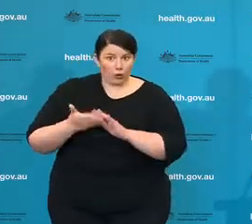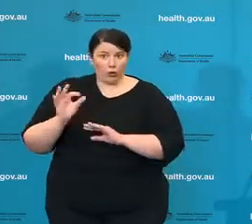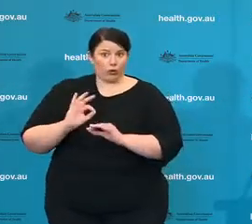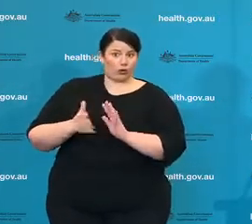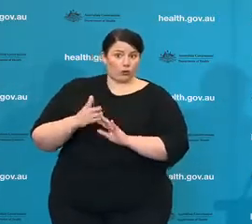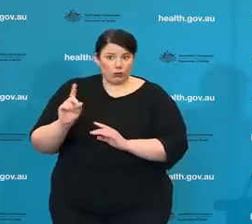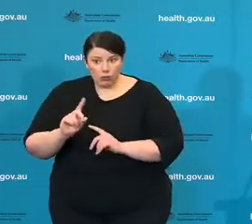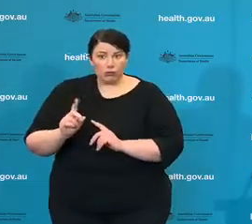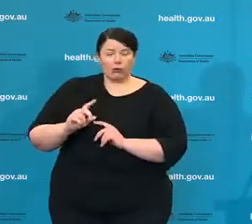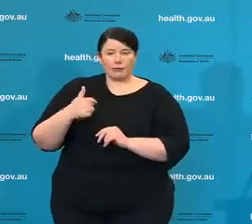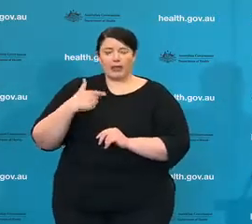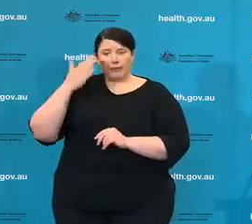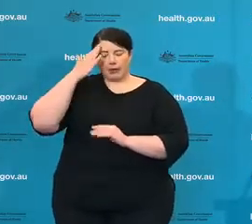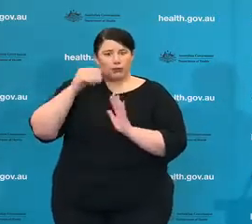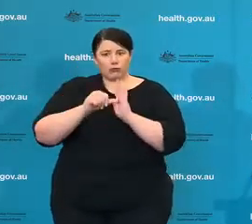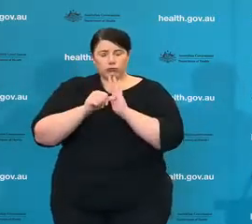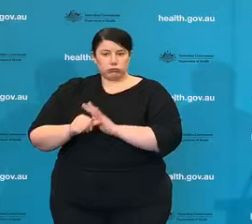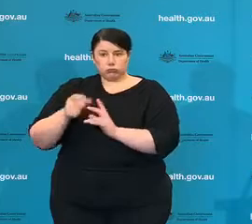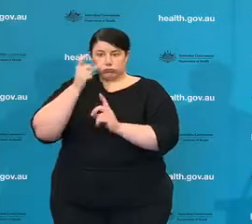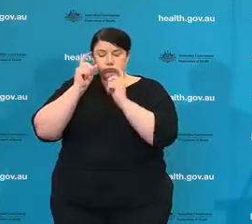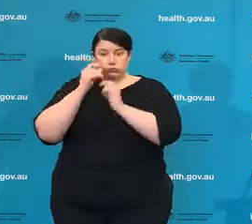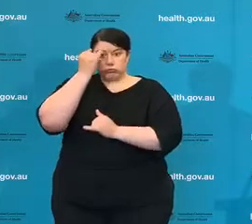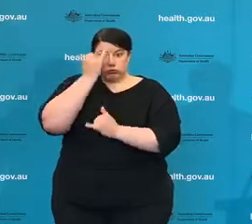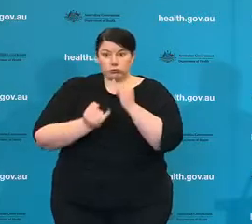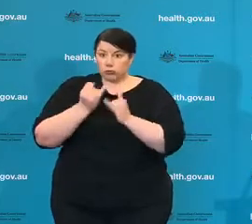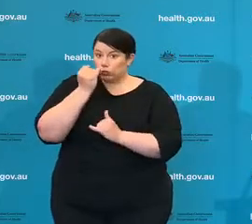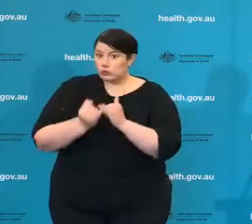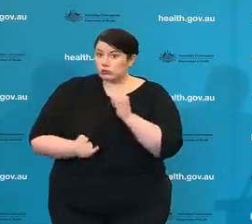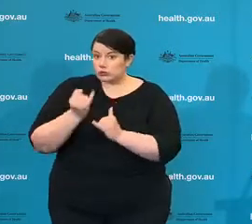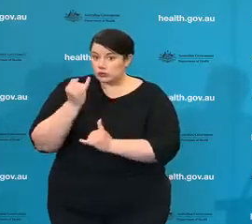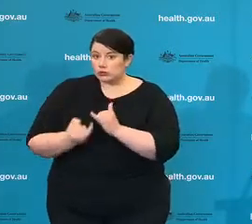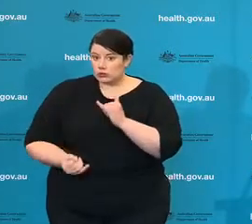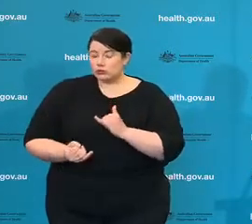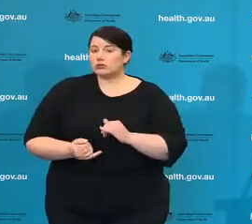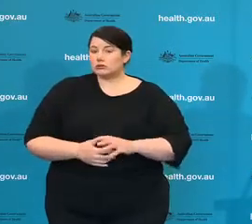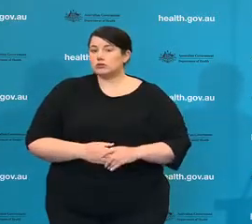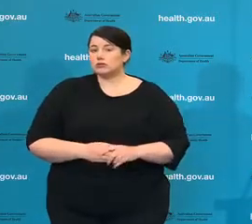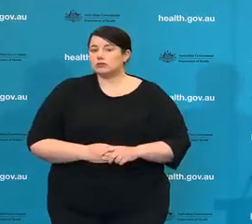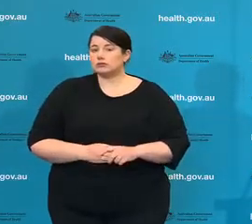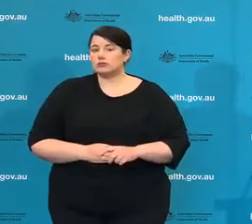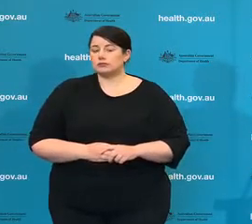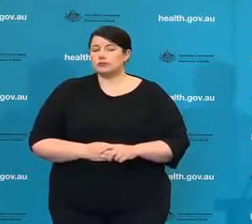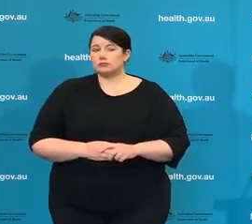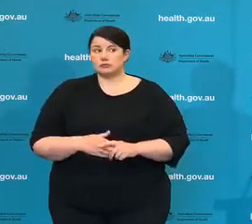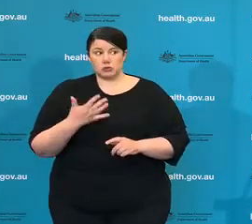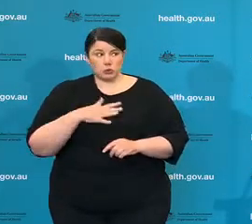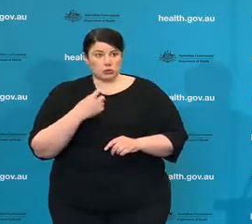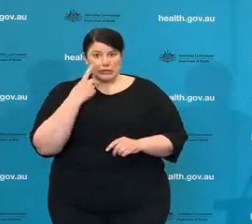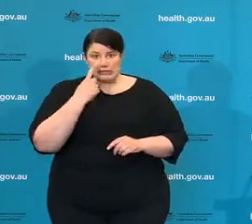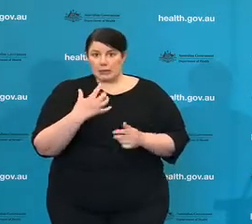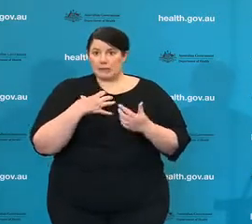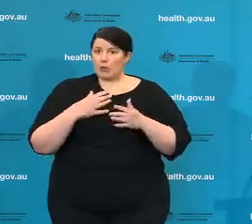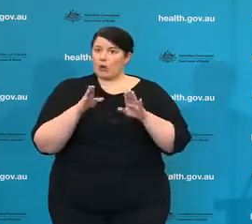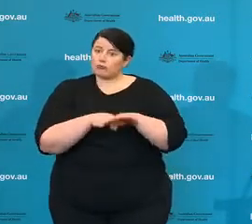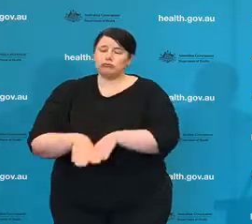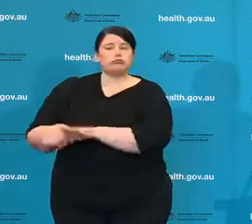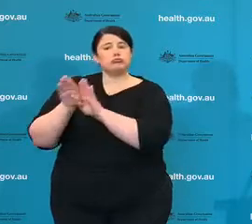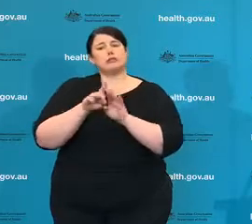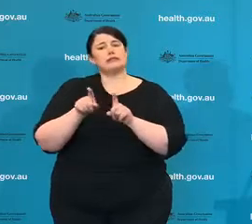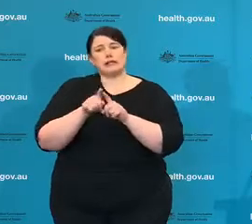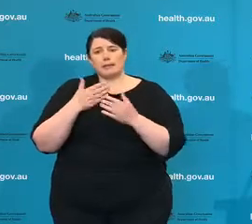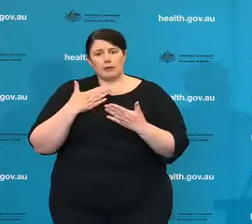that are affected and contribute further to restriction and lockdown fatigue? Would you like to see a more standardised approach to